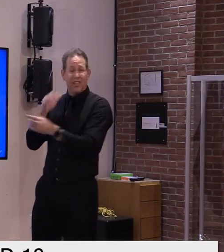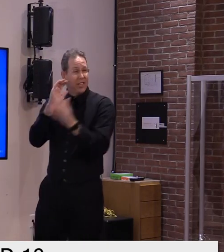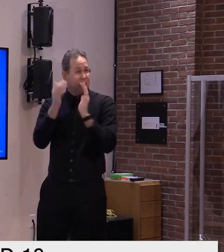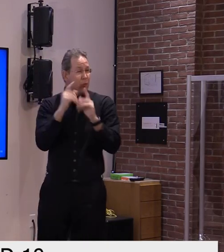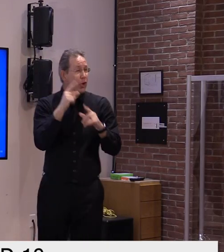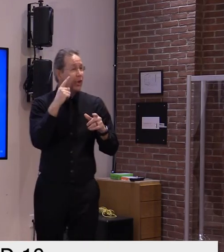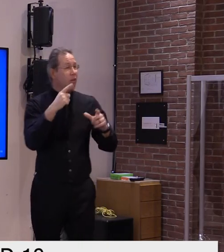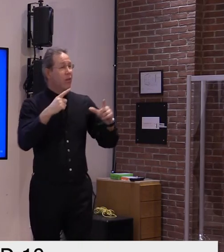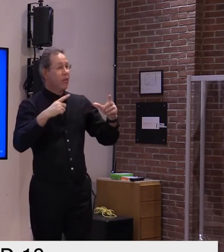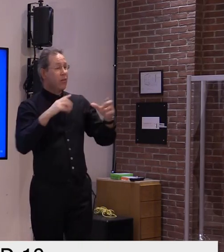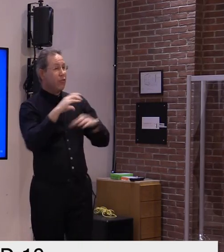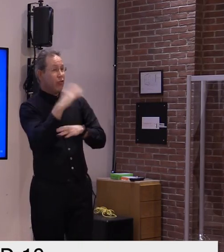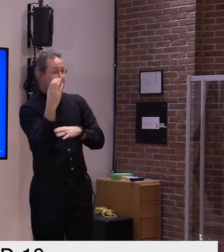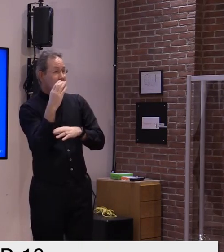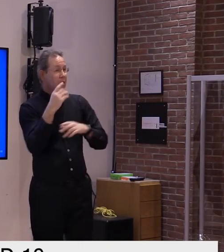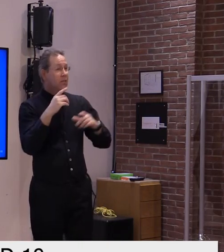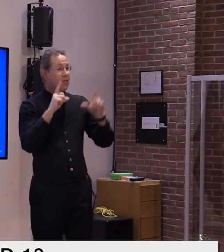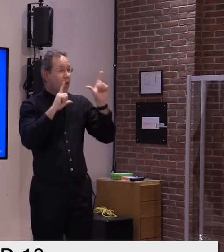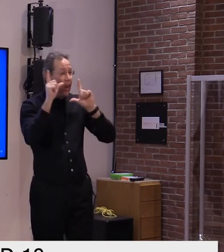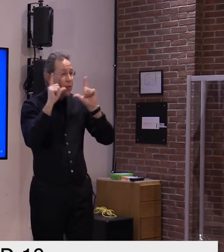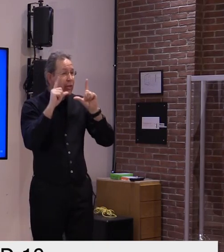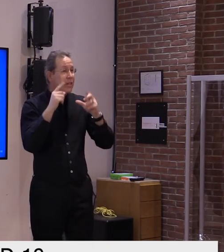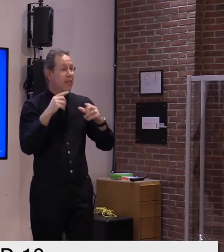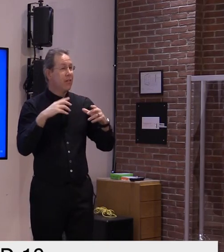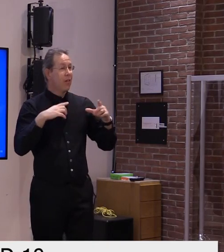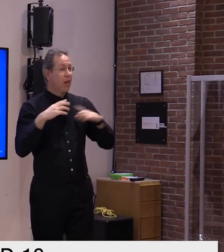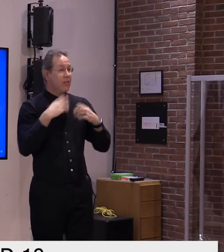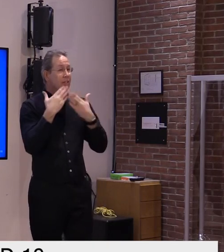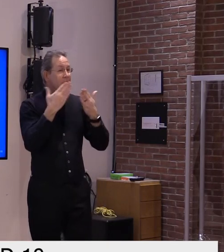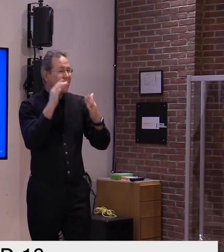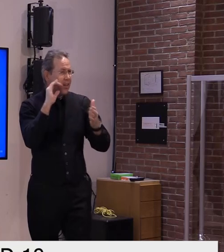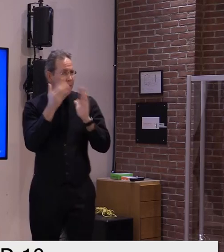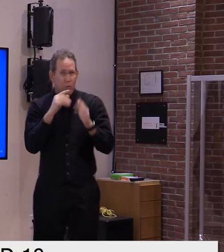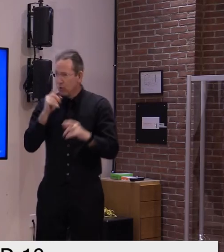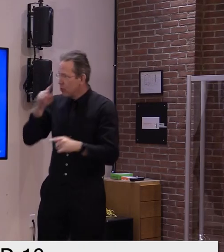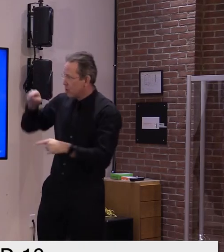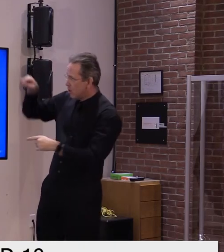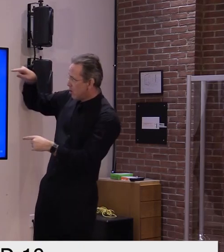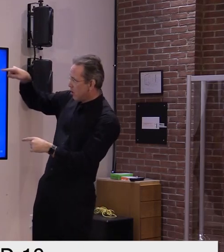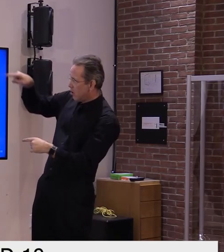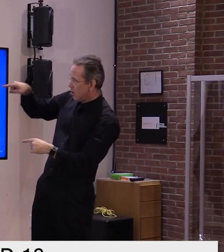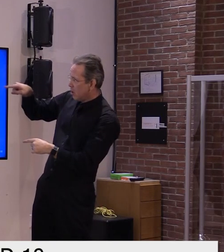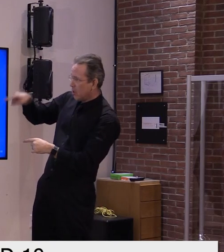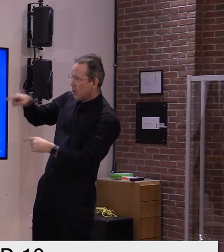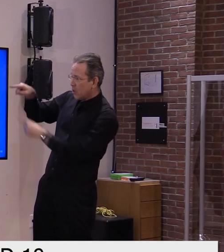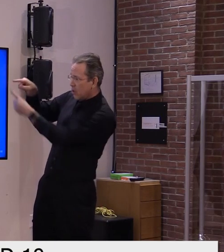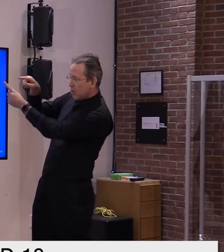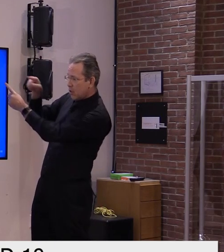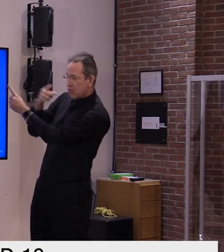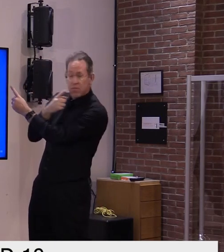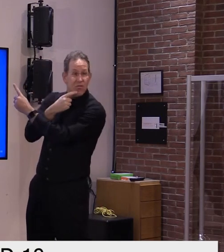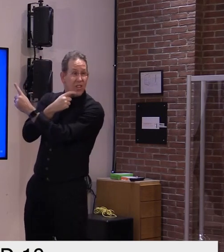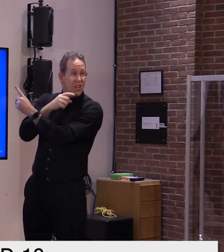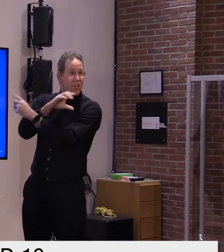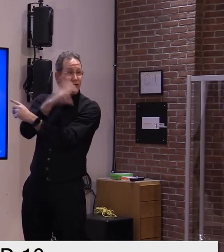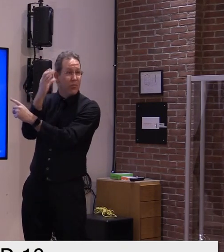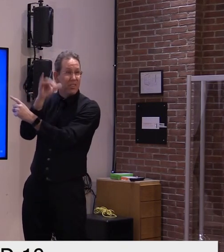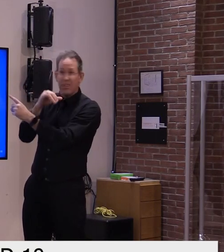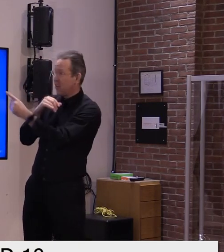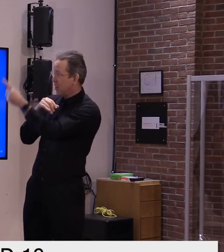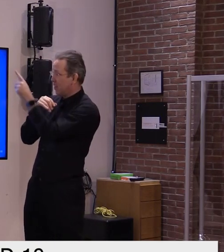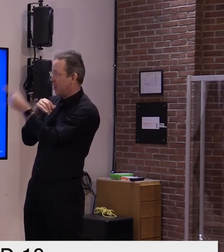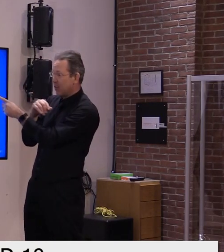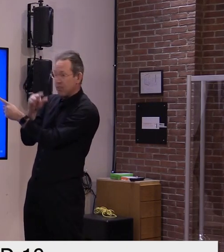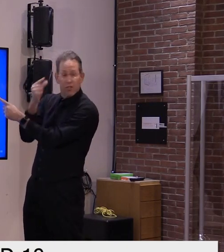and Thanksgiving, where we did not see a surge, you'll see that that 10 to 17 day period following Christmas is tracking